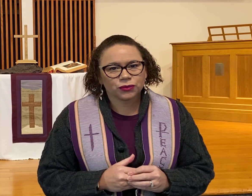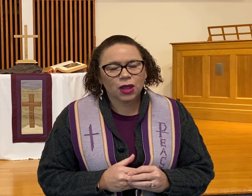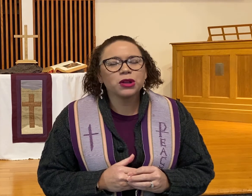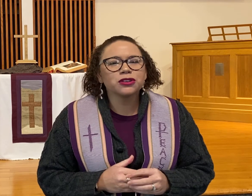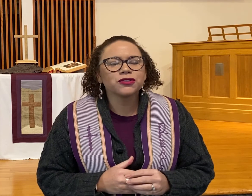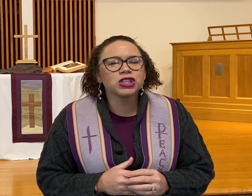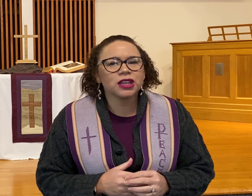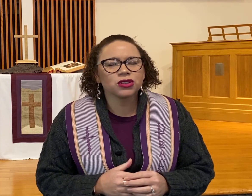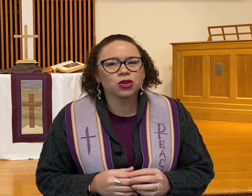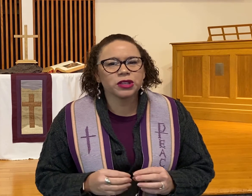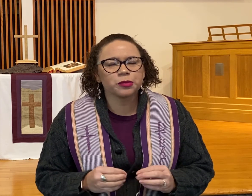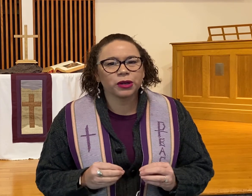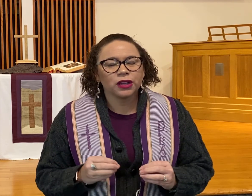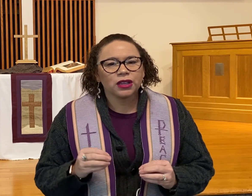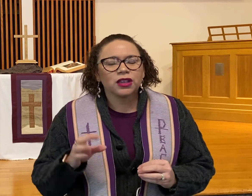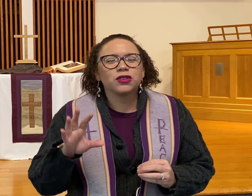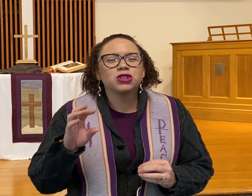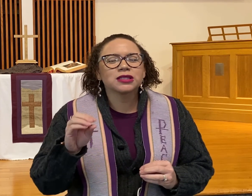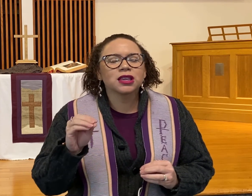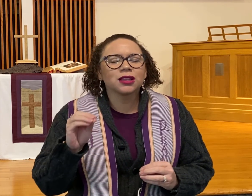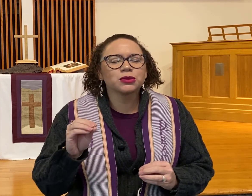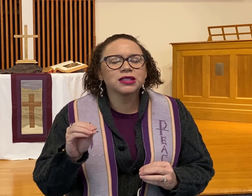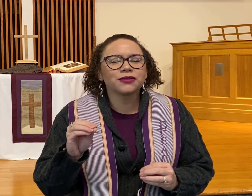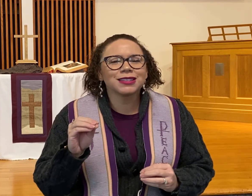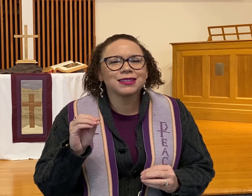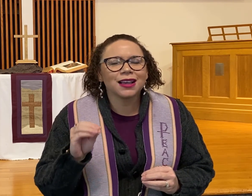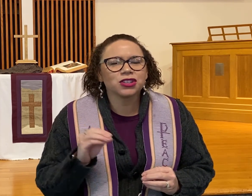I wonder if she dares to whisper, if you just get close enough to touch him,